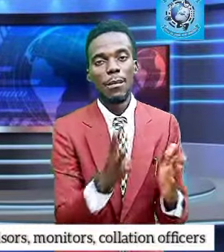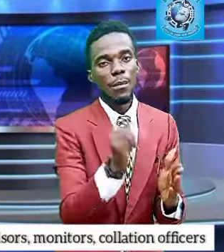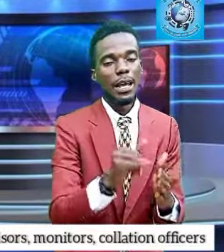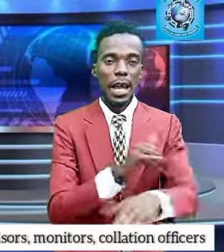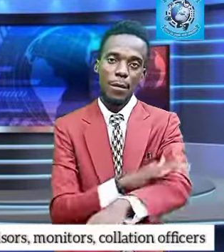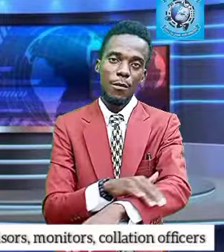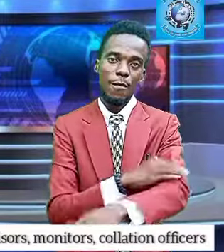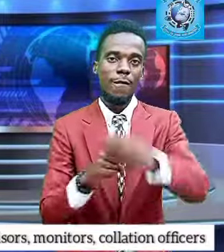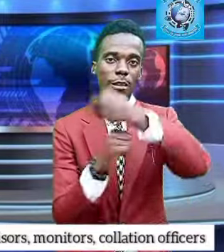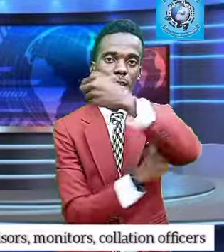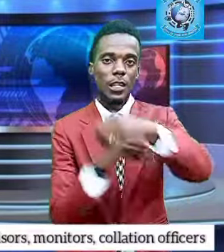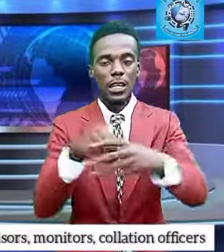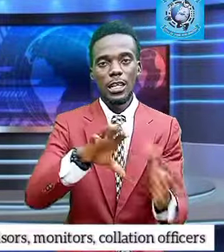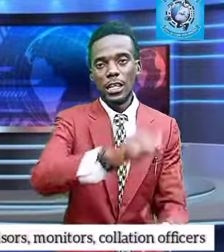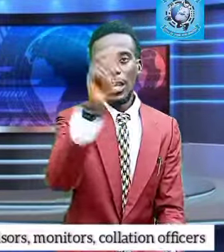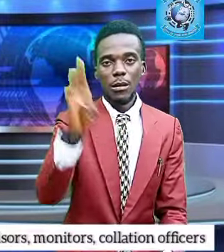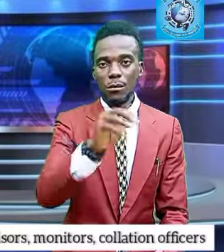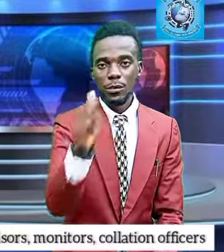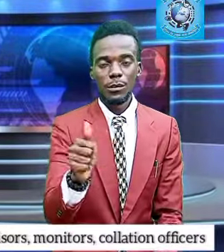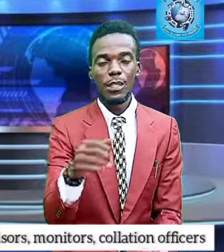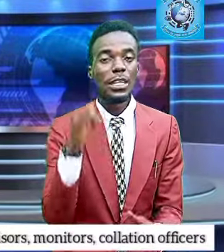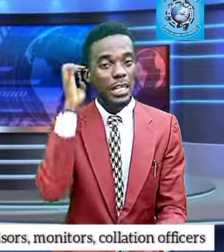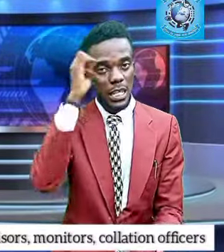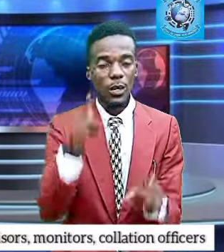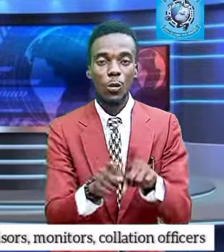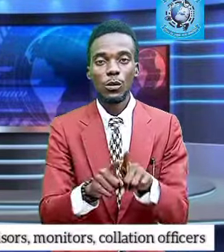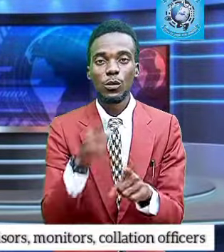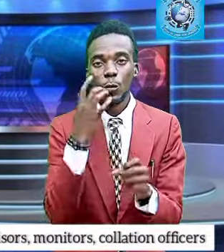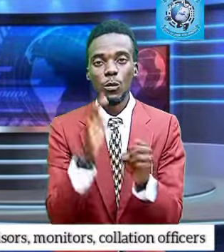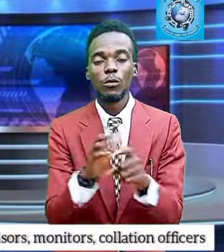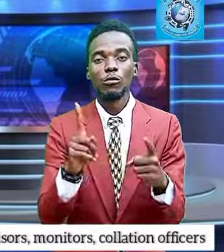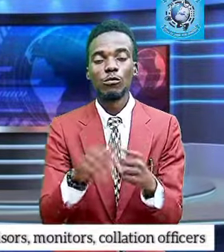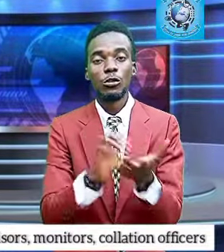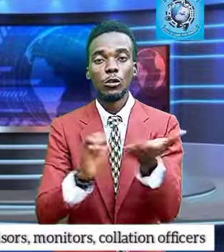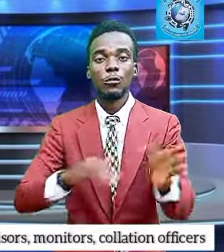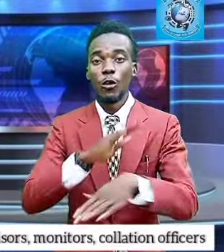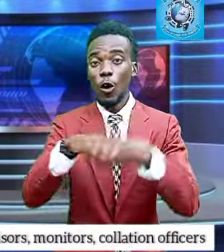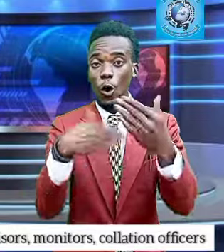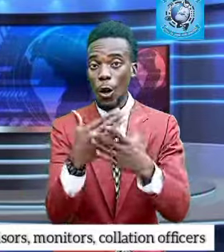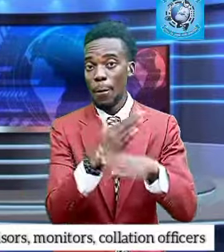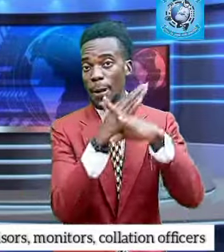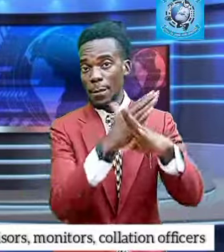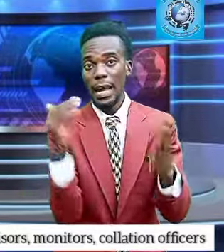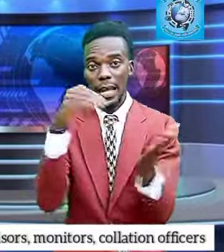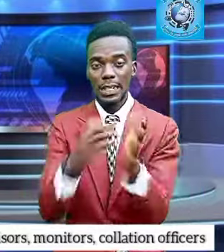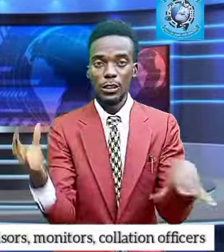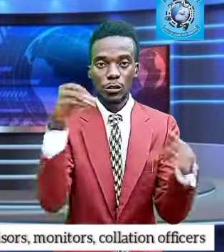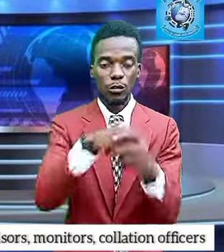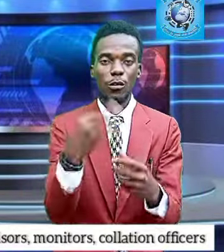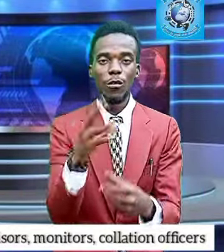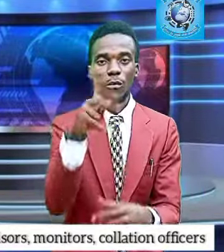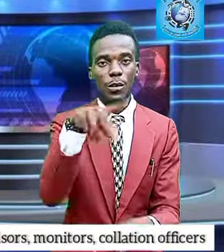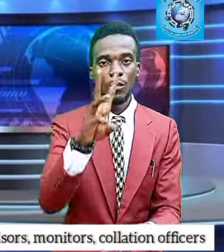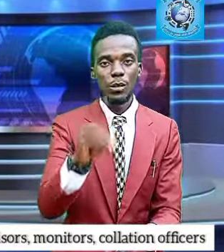in Abuja. He also promised to dismantle all barriers against inclusion of PWDs in